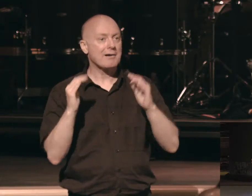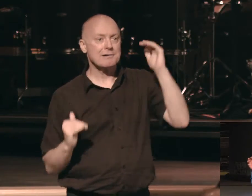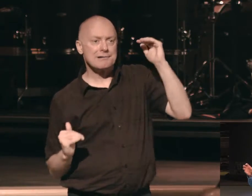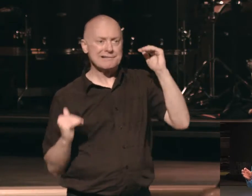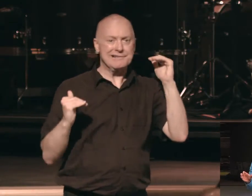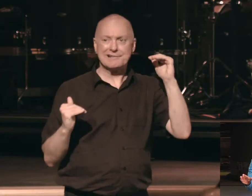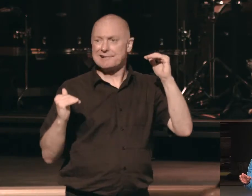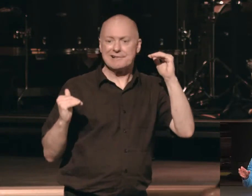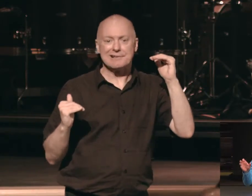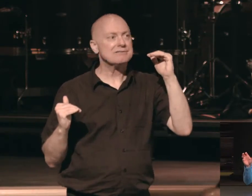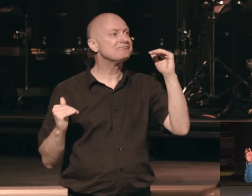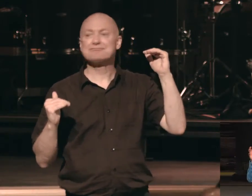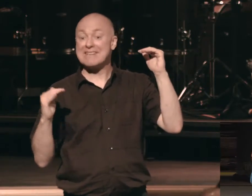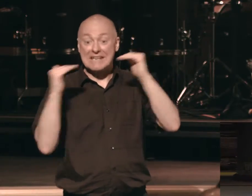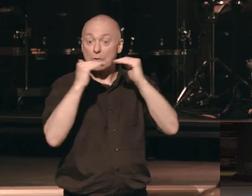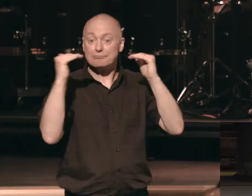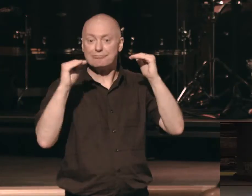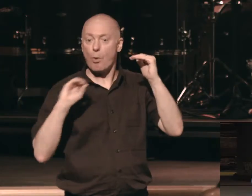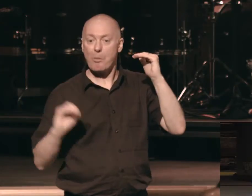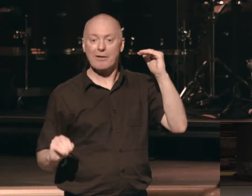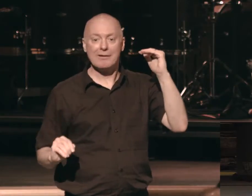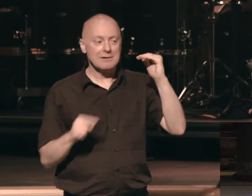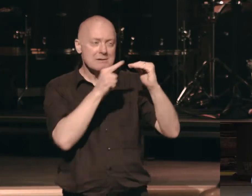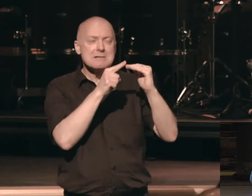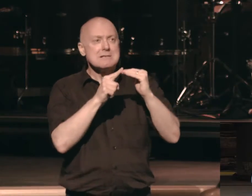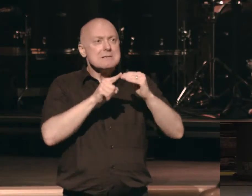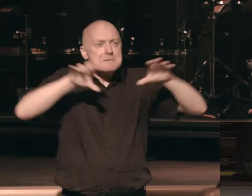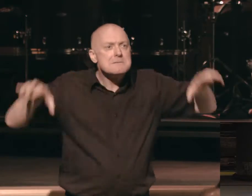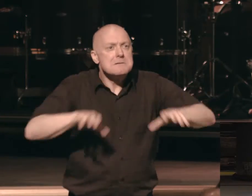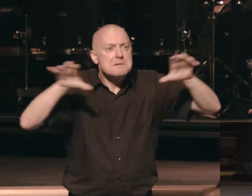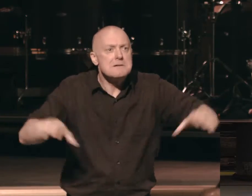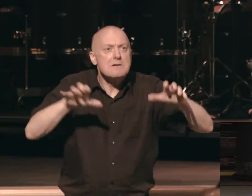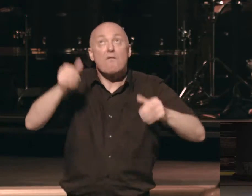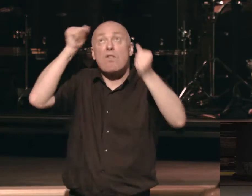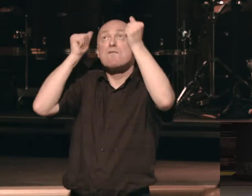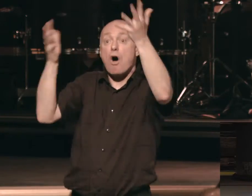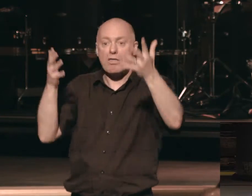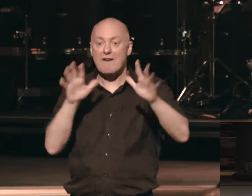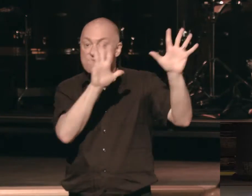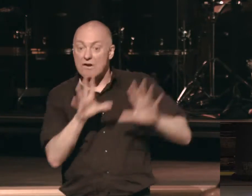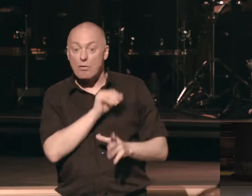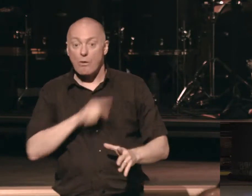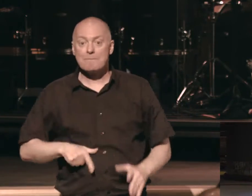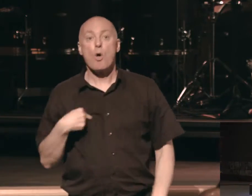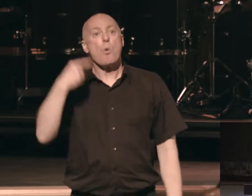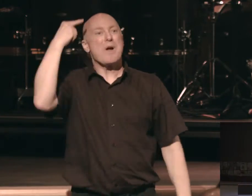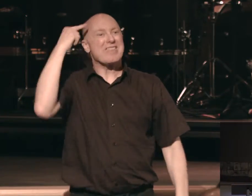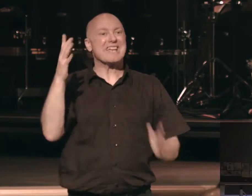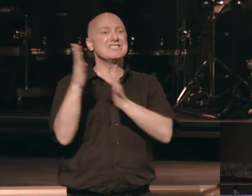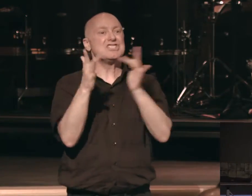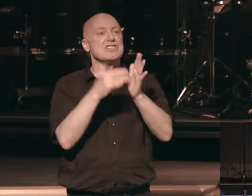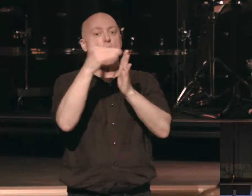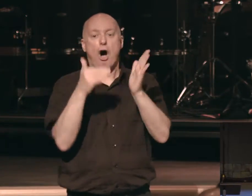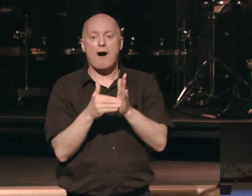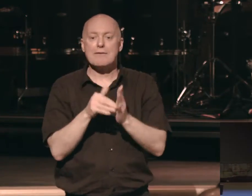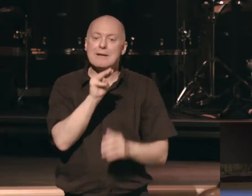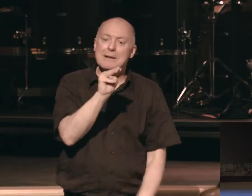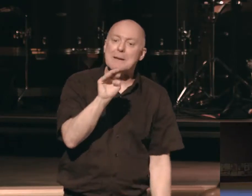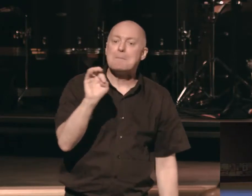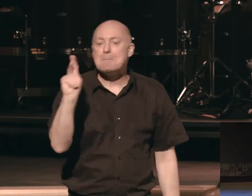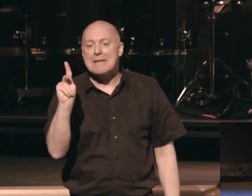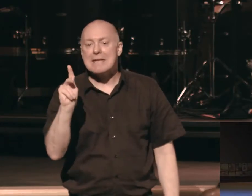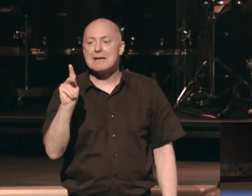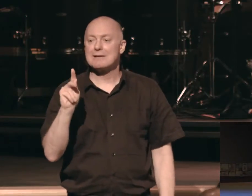so passionate about the Father's work in the fear of the Lord. Again, we think of Jesus often as meek and